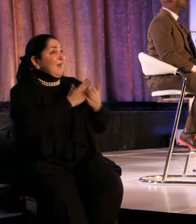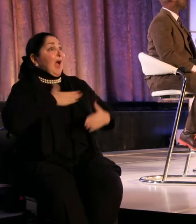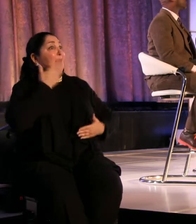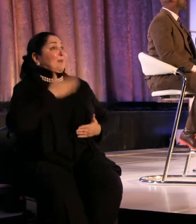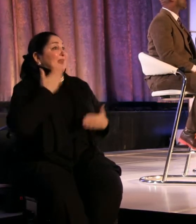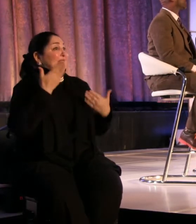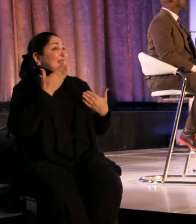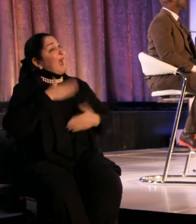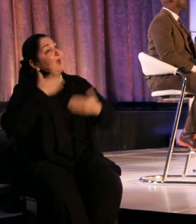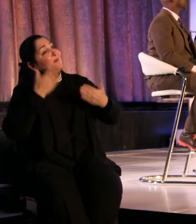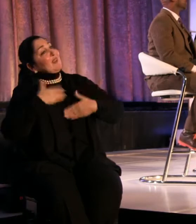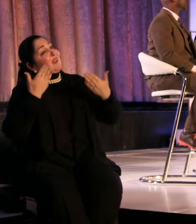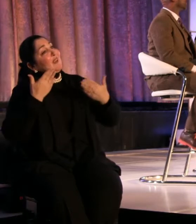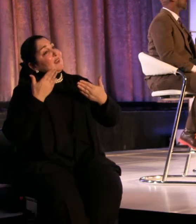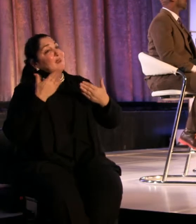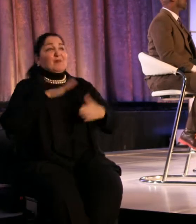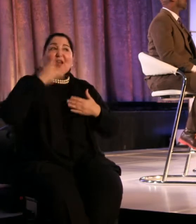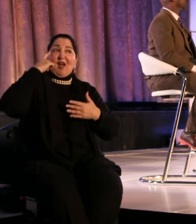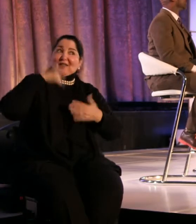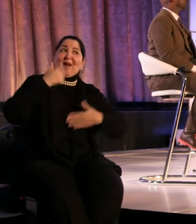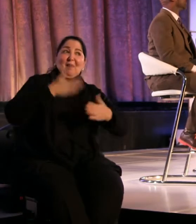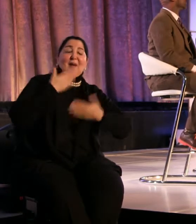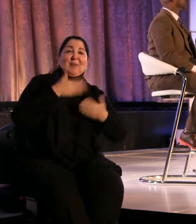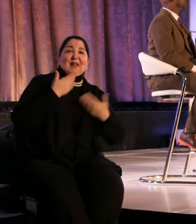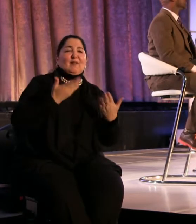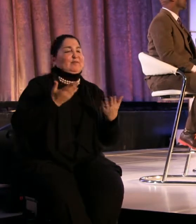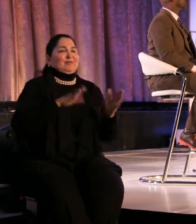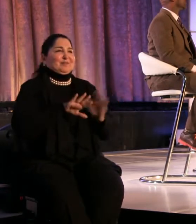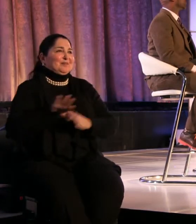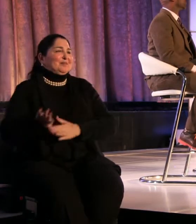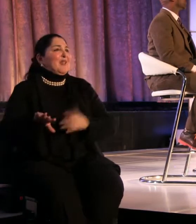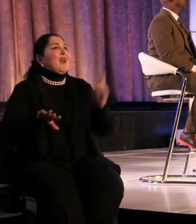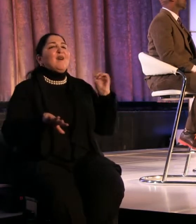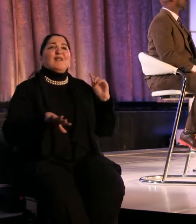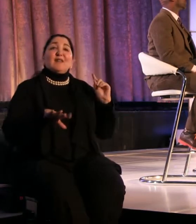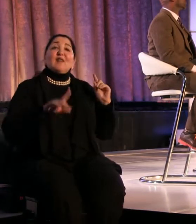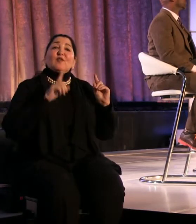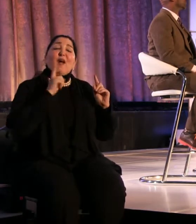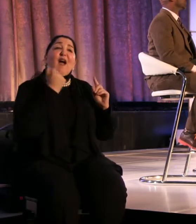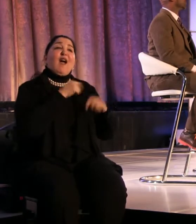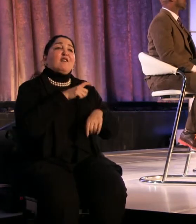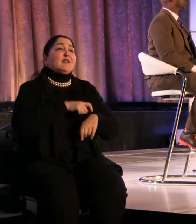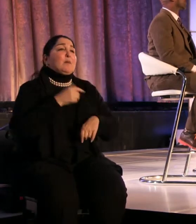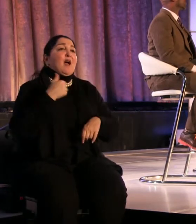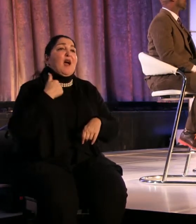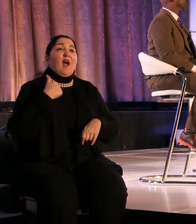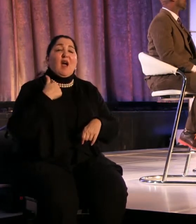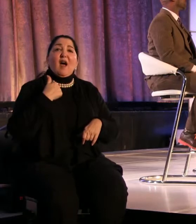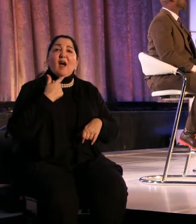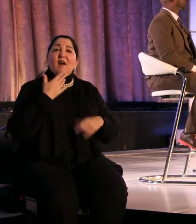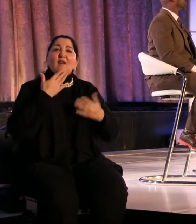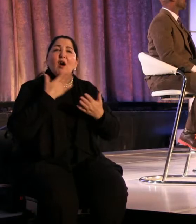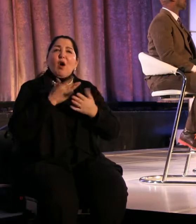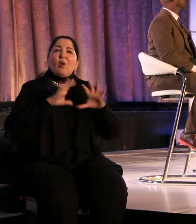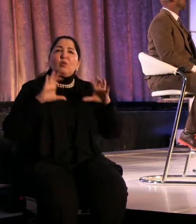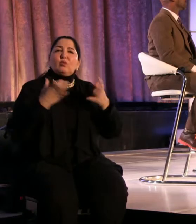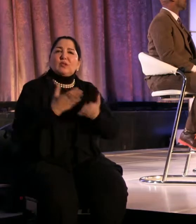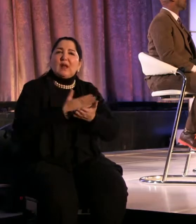and every time I have a hootenanny, I try to sing the songs that everybody can